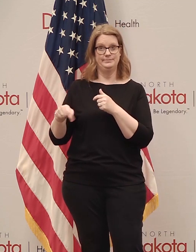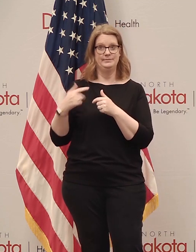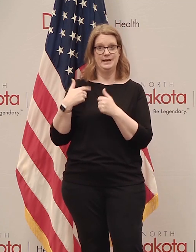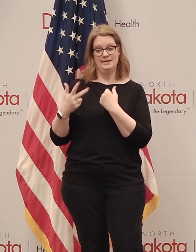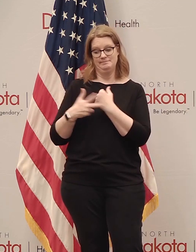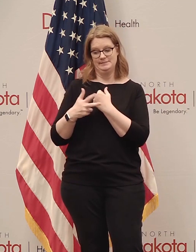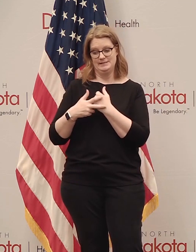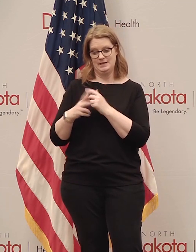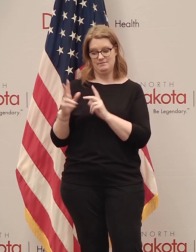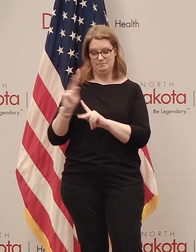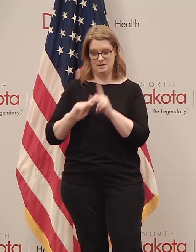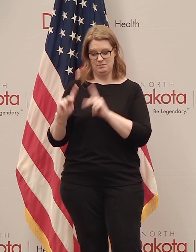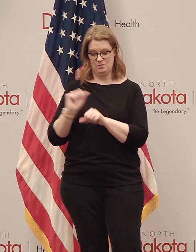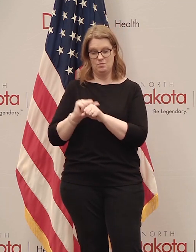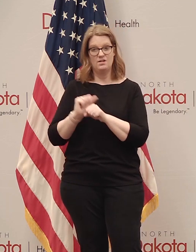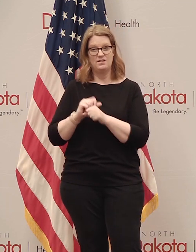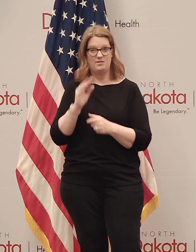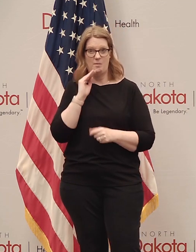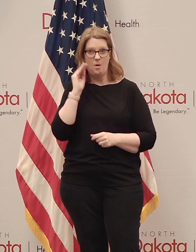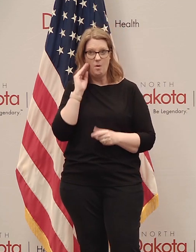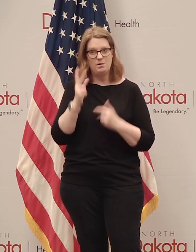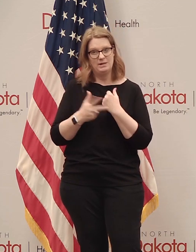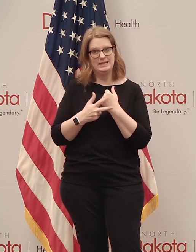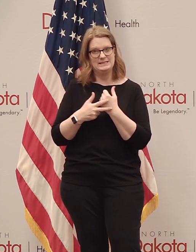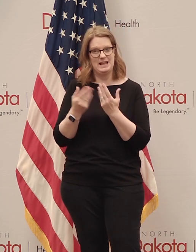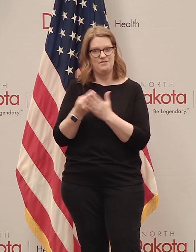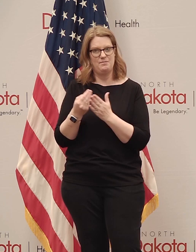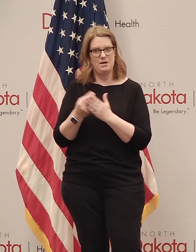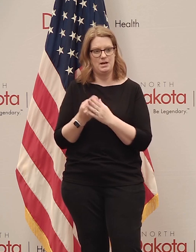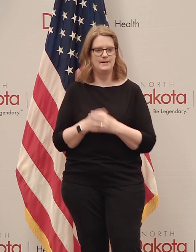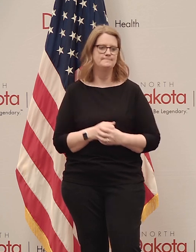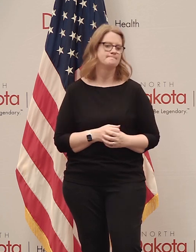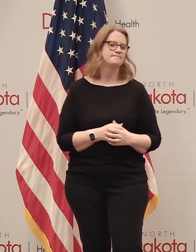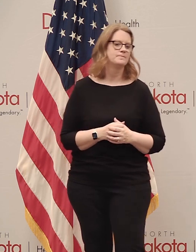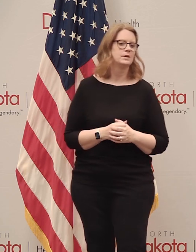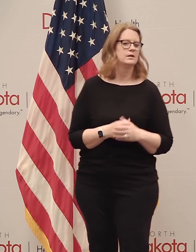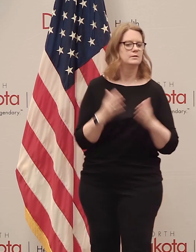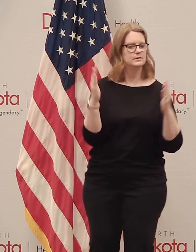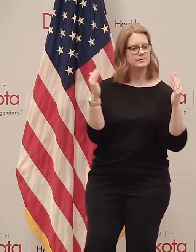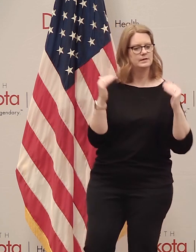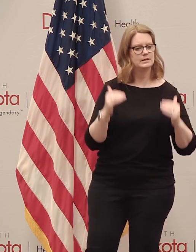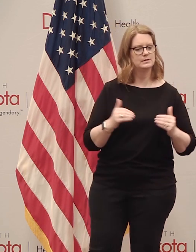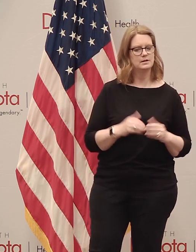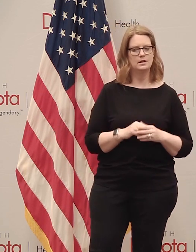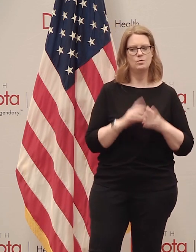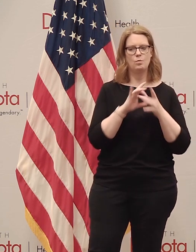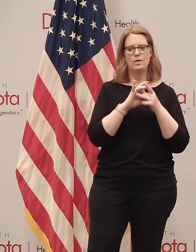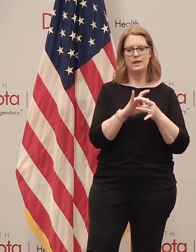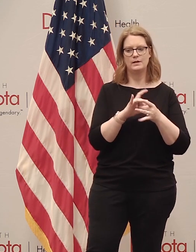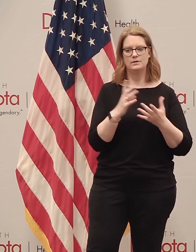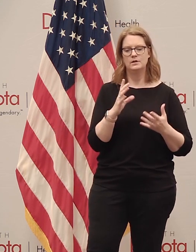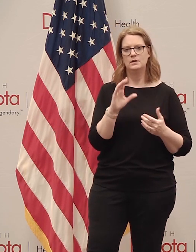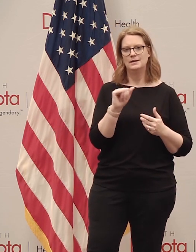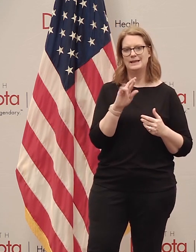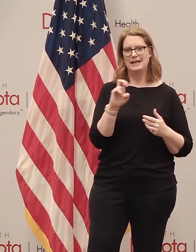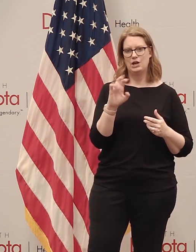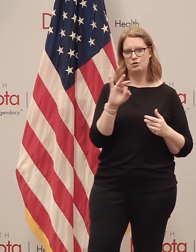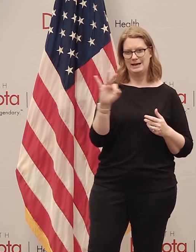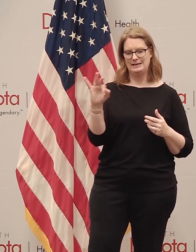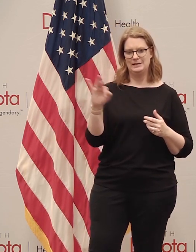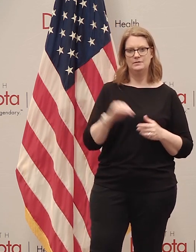saves citizen time, and those are two things that we want to do going forward. Next topic has to do with